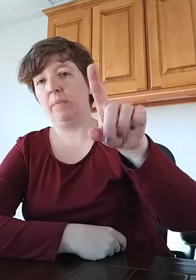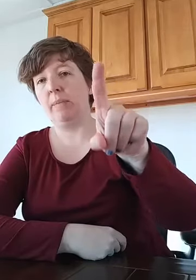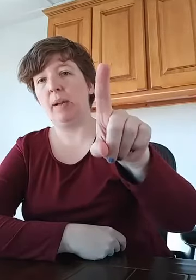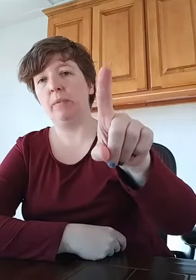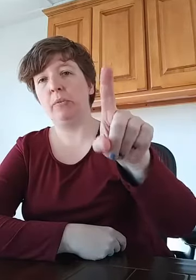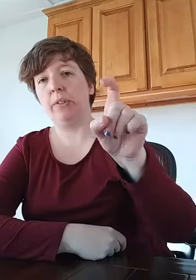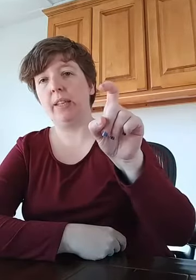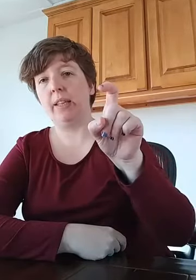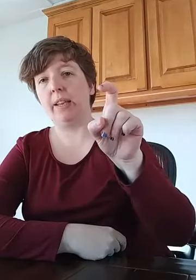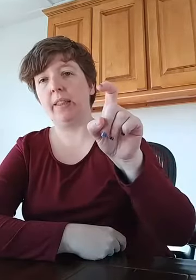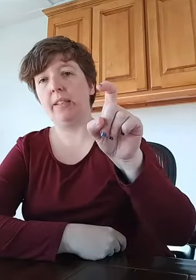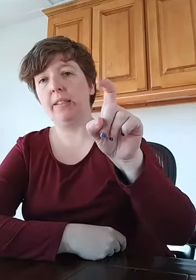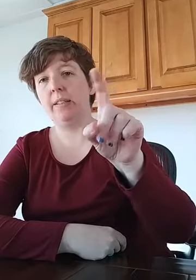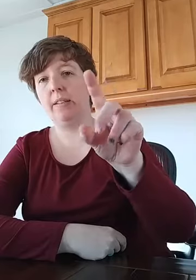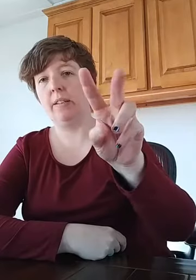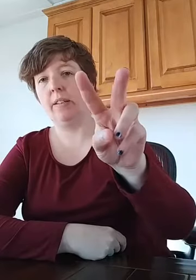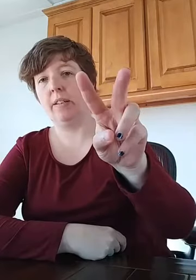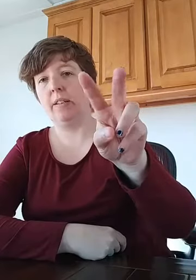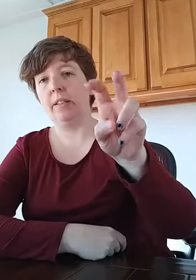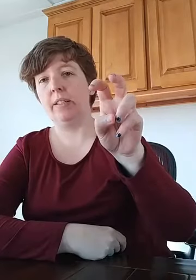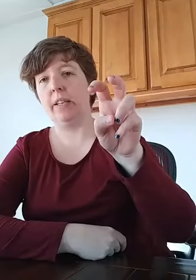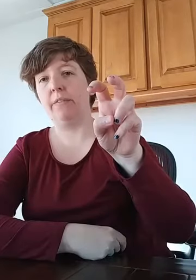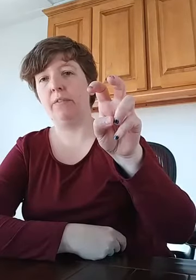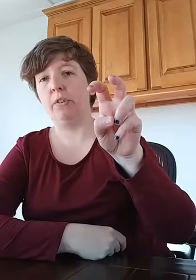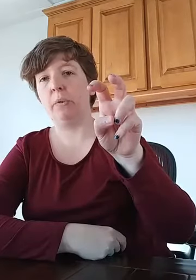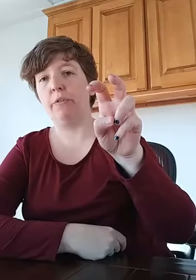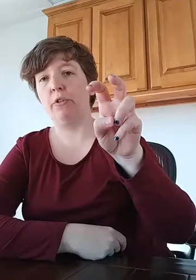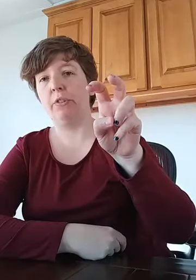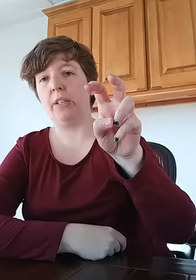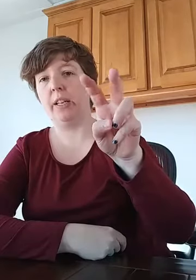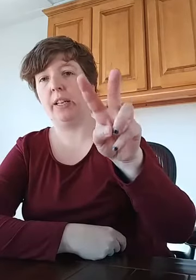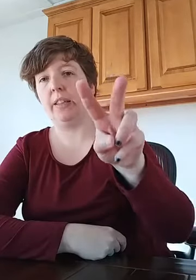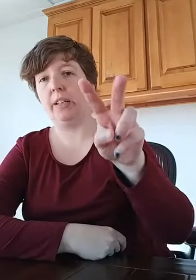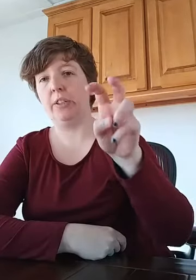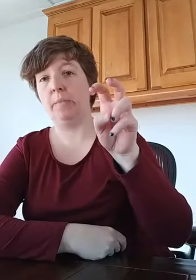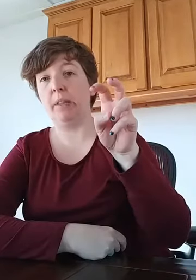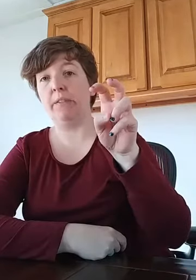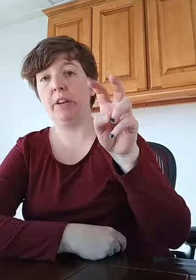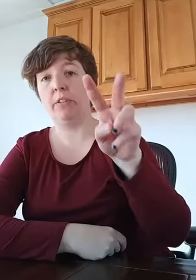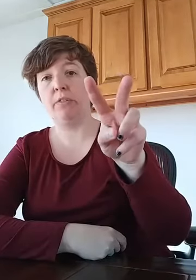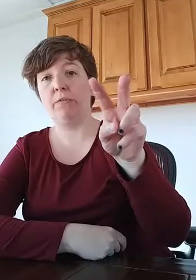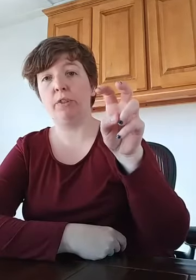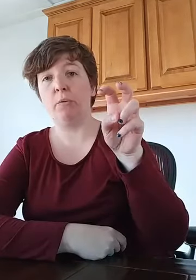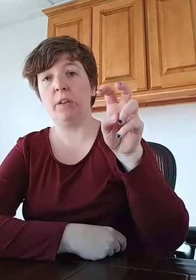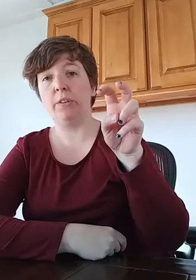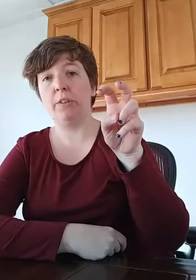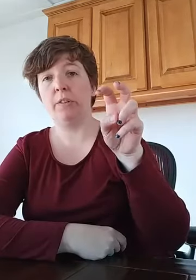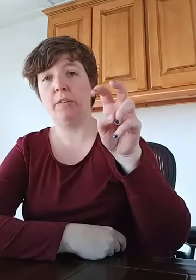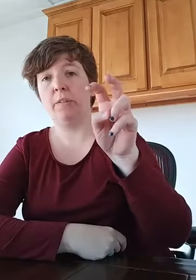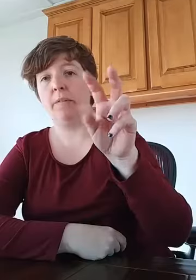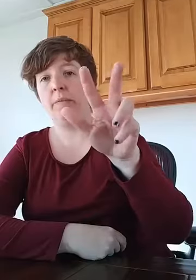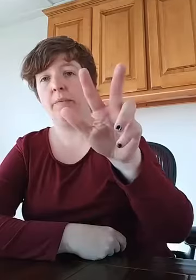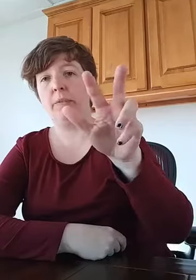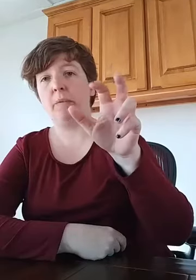Sometimes you will see it like this. Instead of doing a full C, they just bend the fingers. 200,